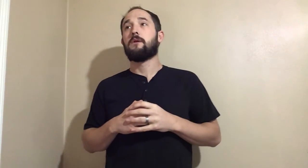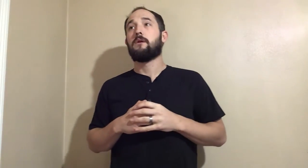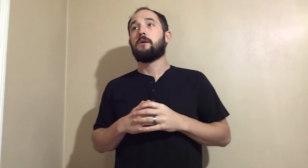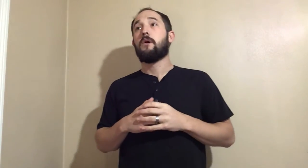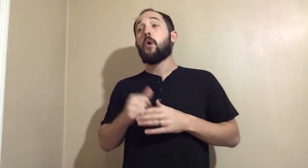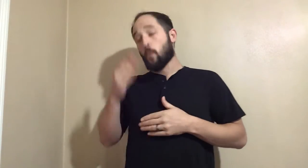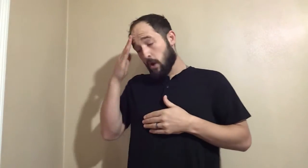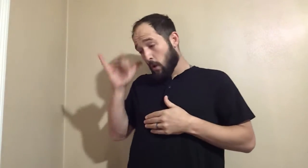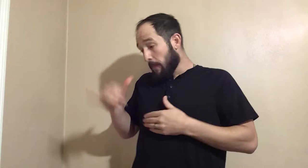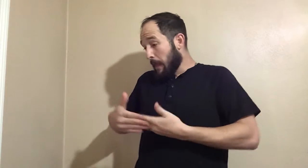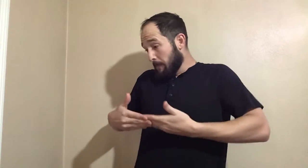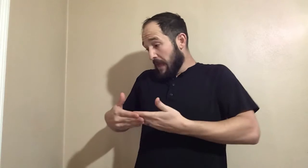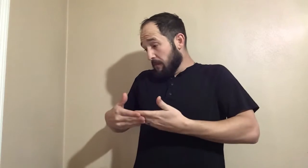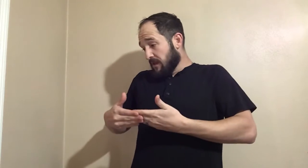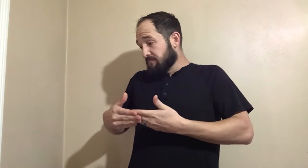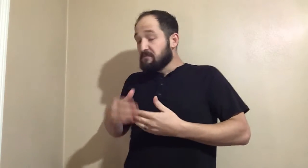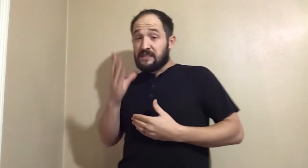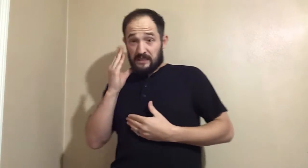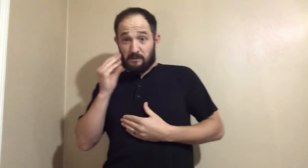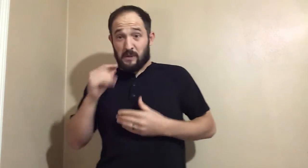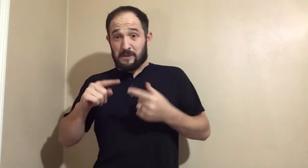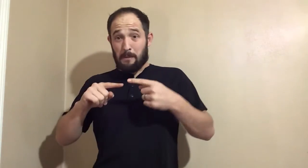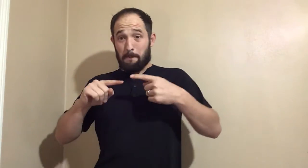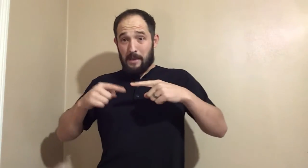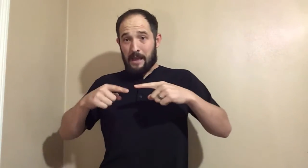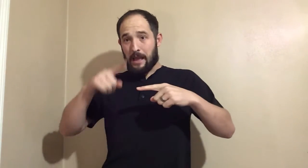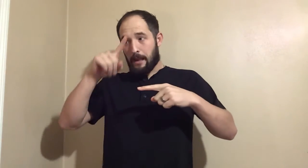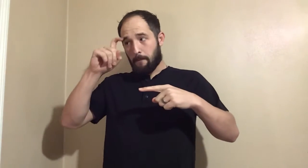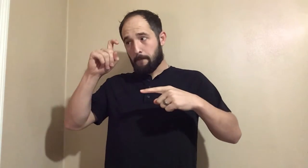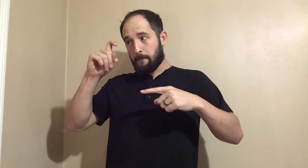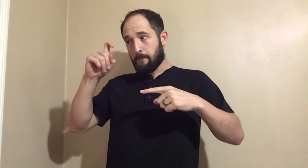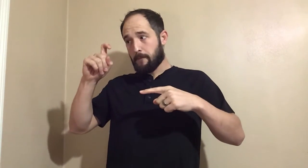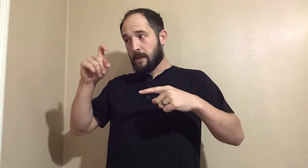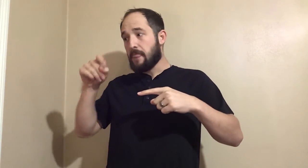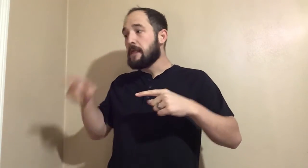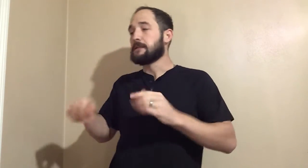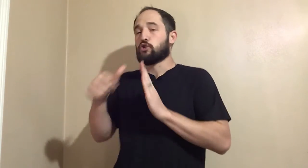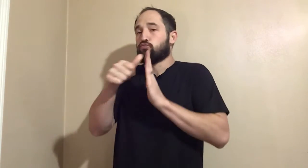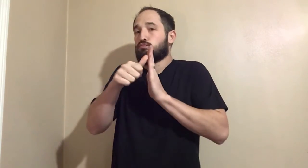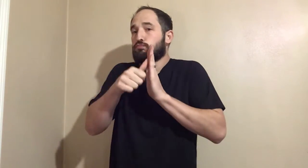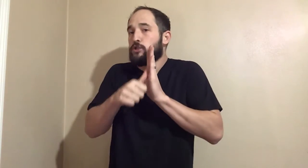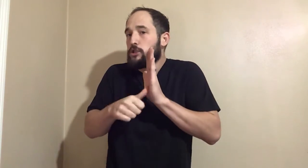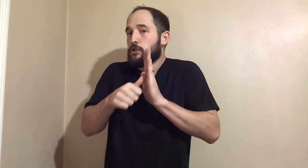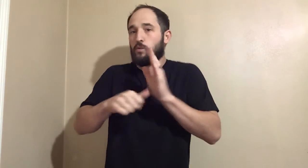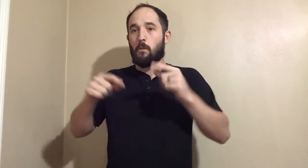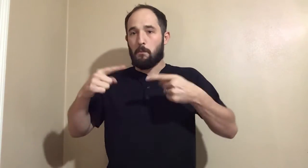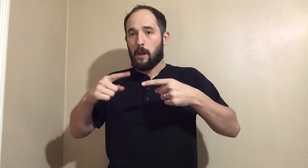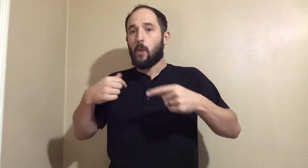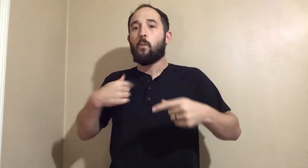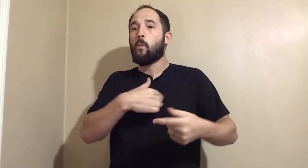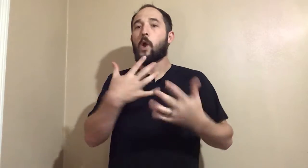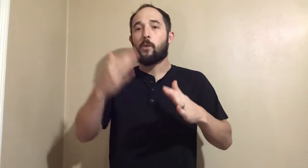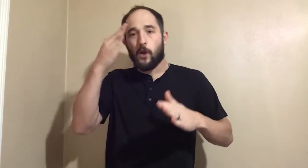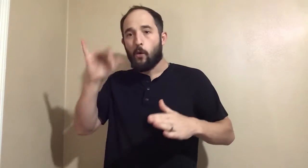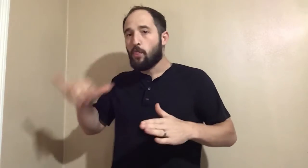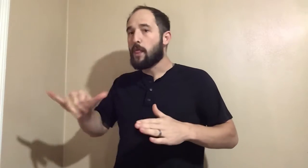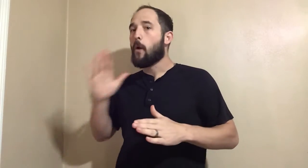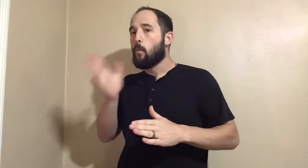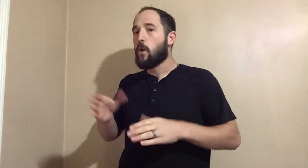pain because this is a procedural type of pain, but the patient is